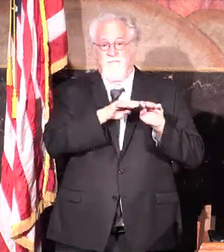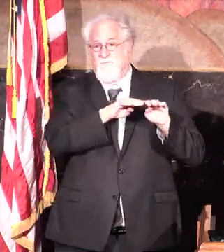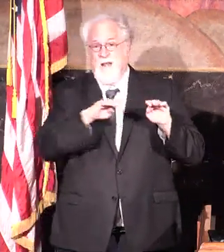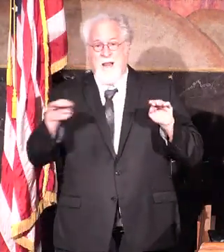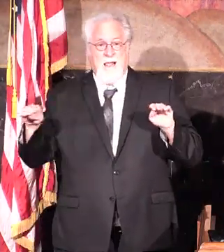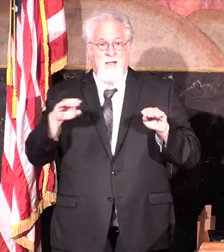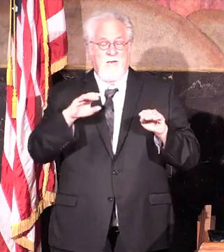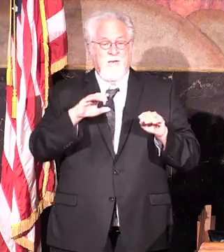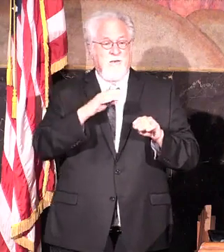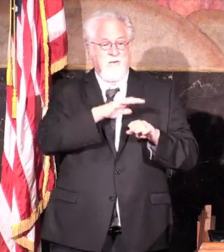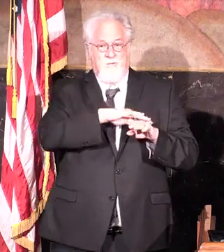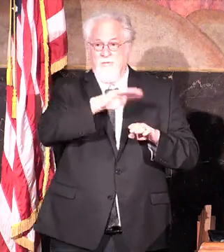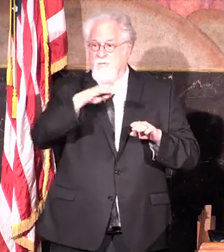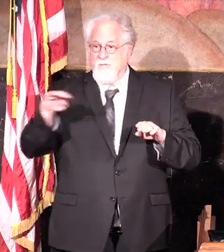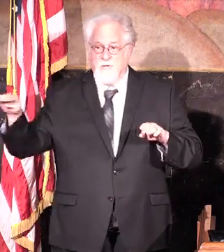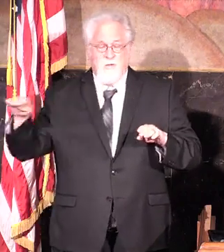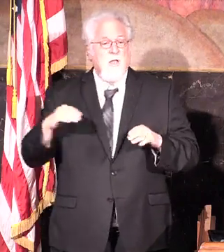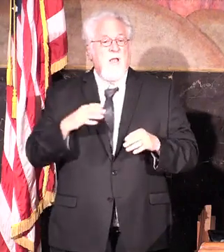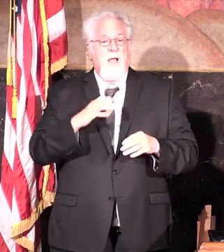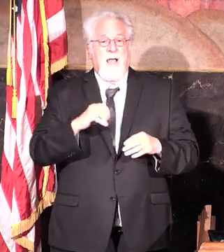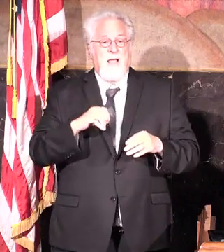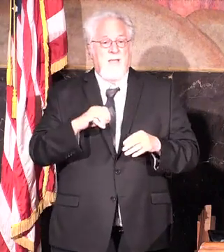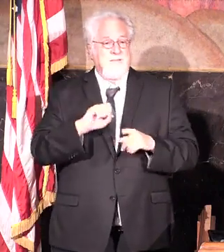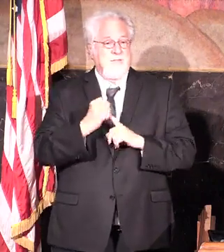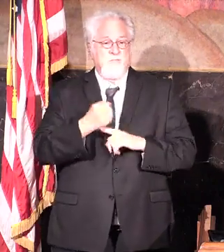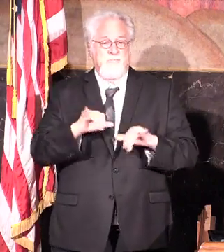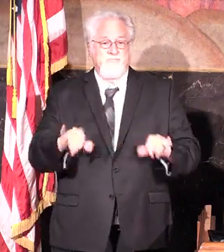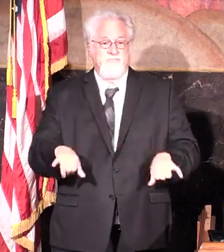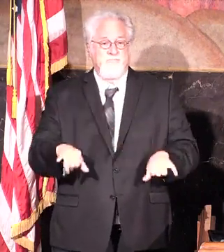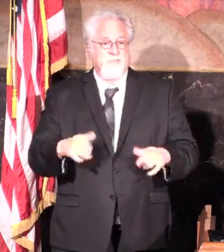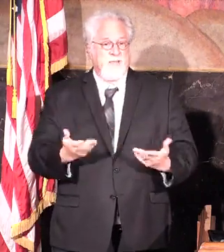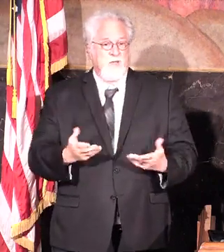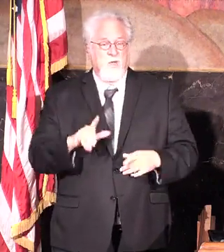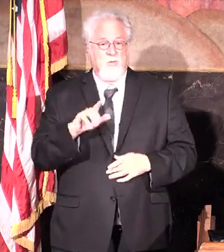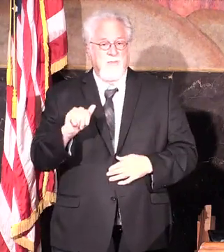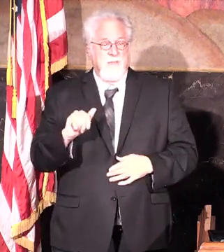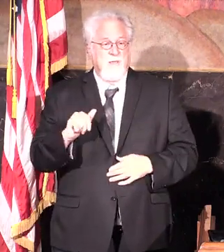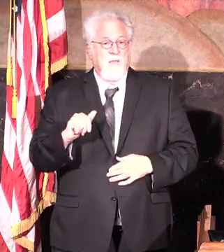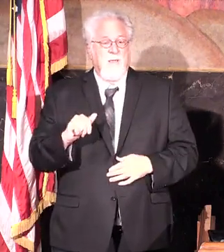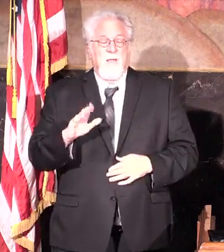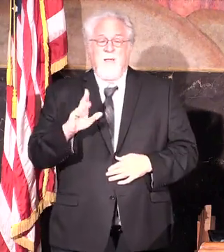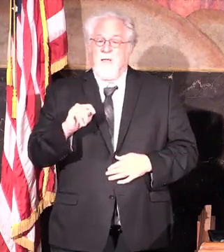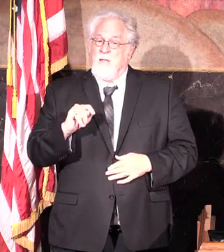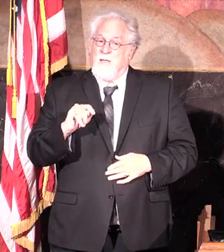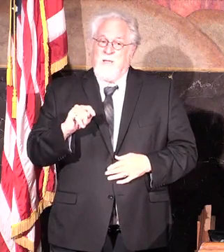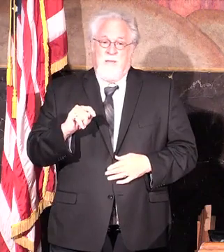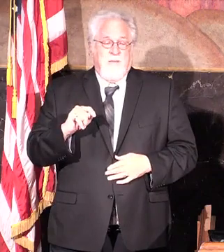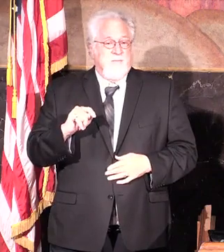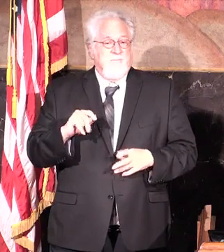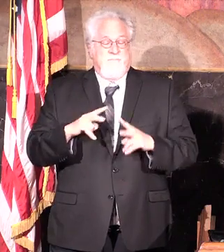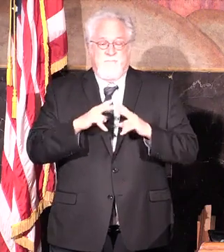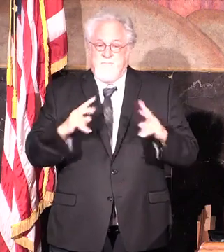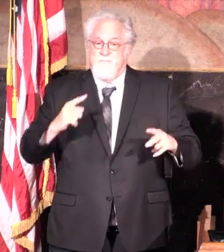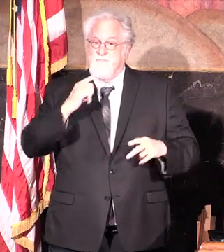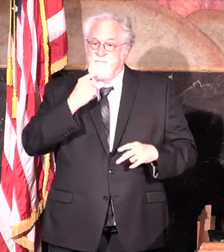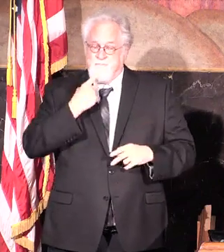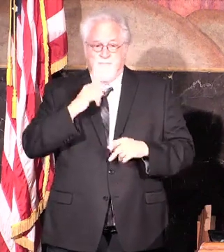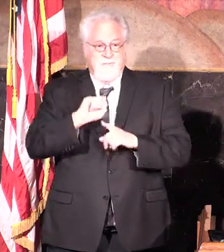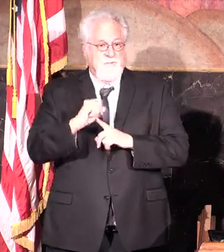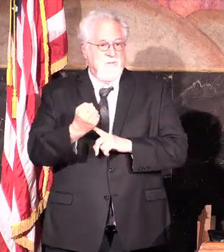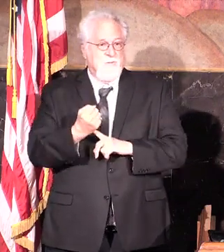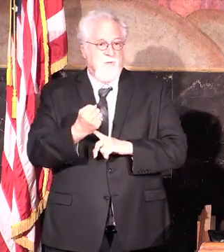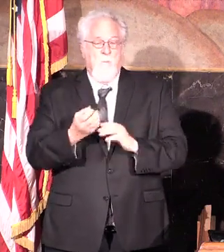again, and the situation is no different here in Louisiana. But this remains a very serious situation. There